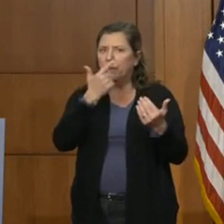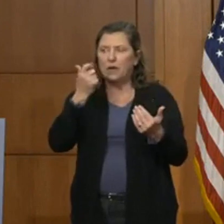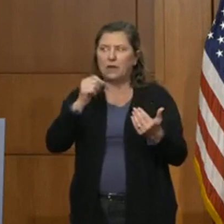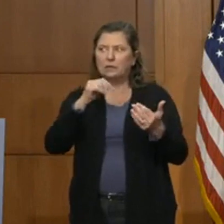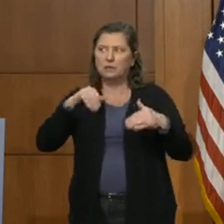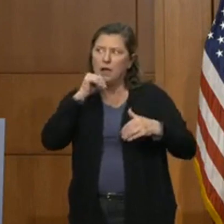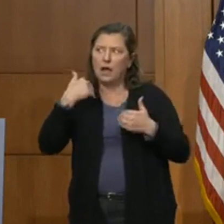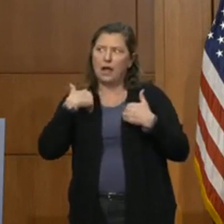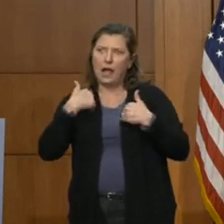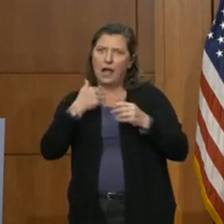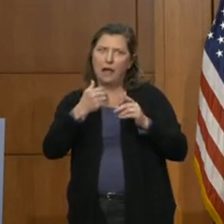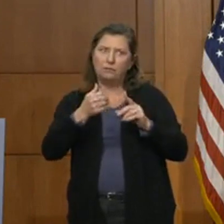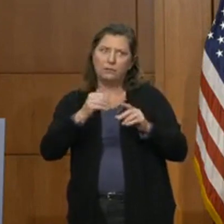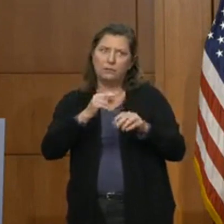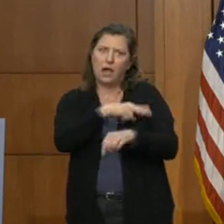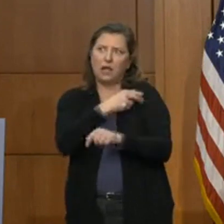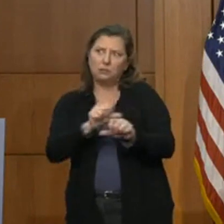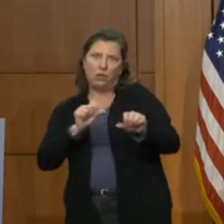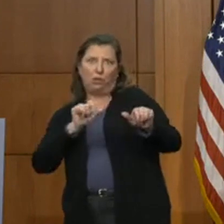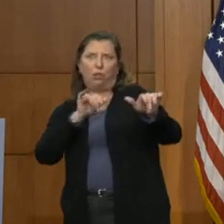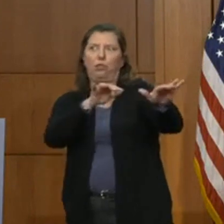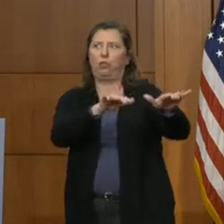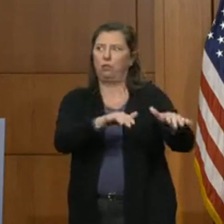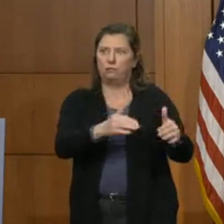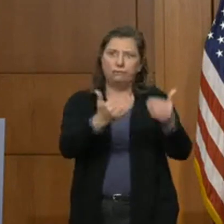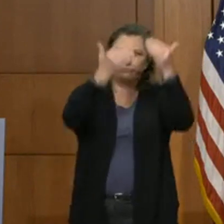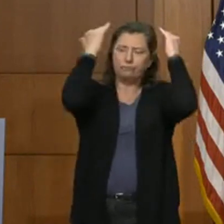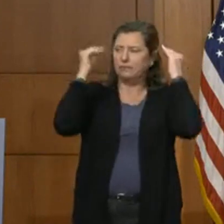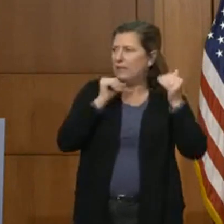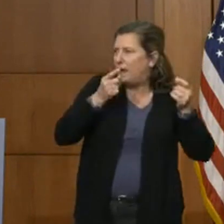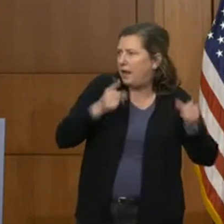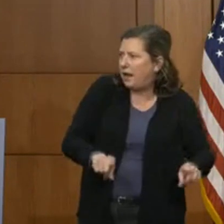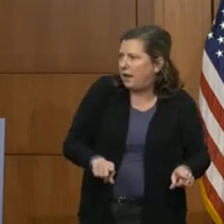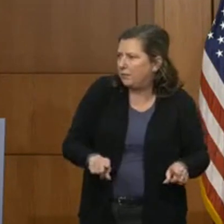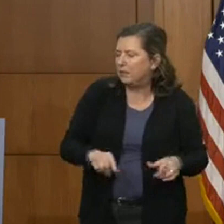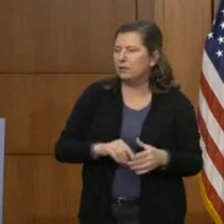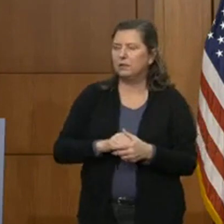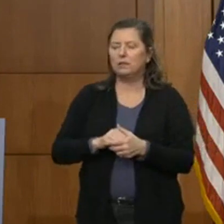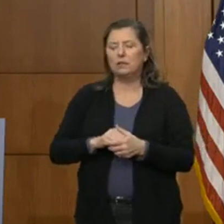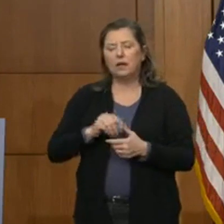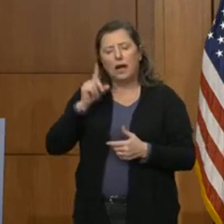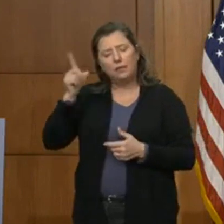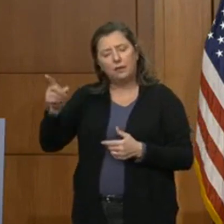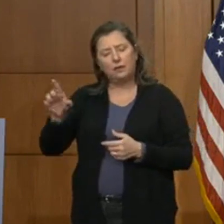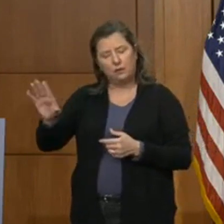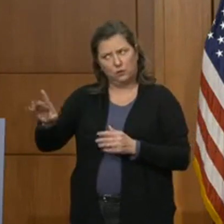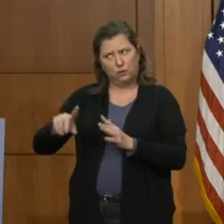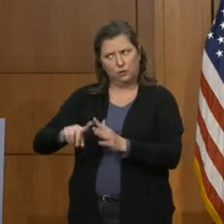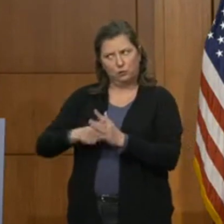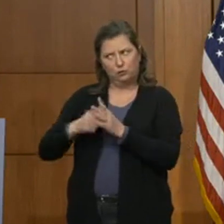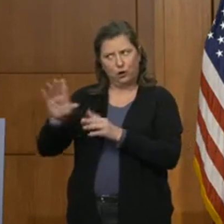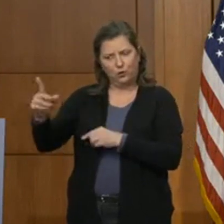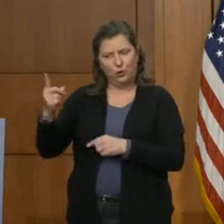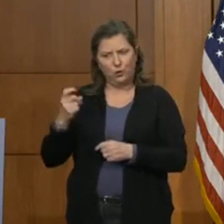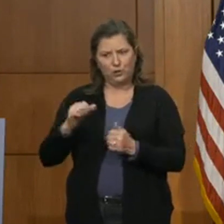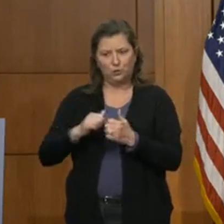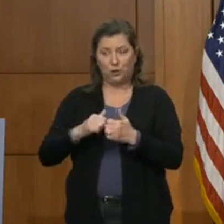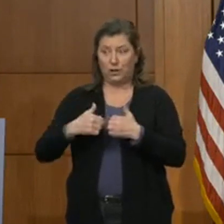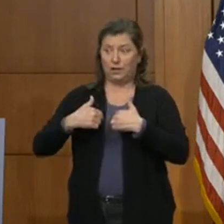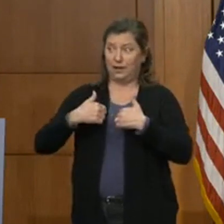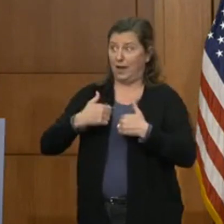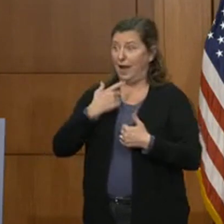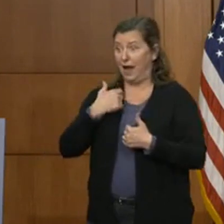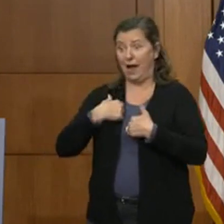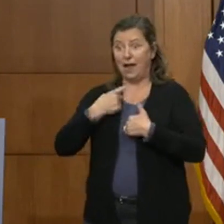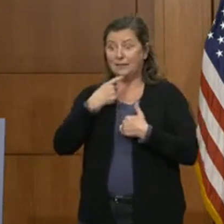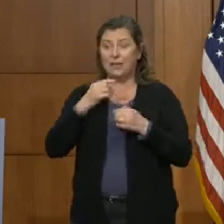is directed to, but let me answer it as best I can. I think you started your question by saying that I made the statement that